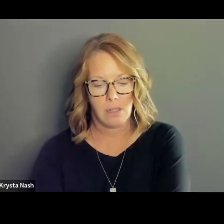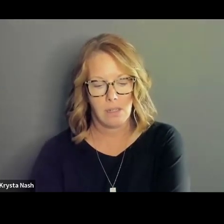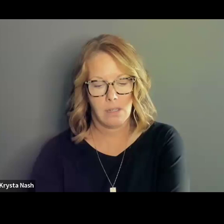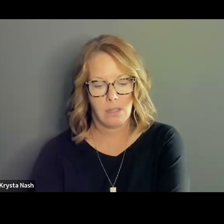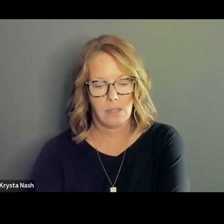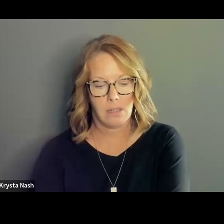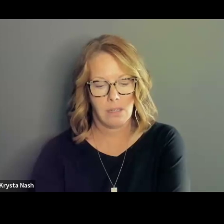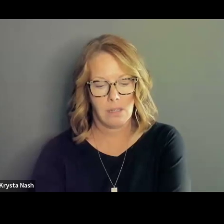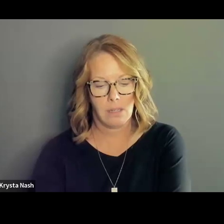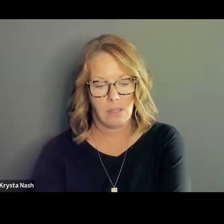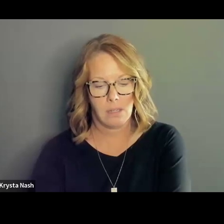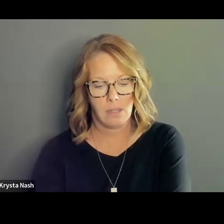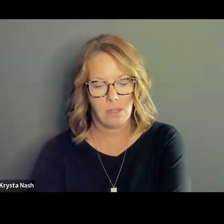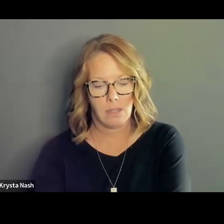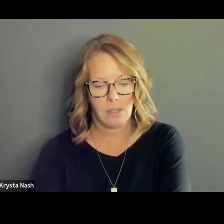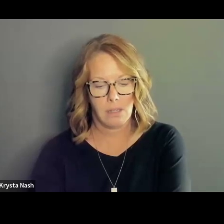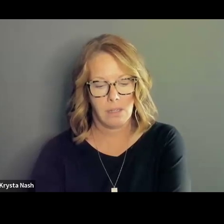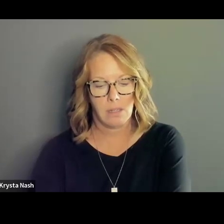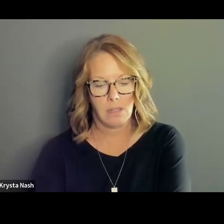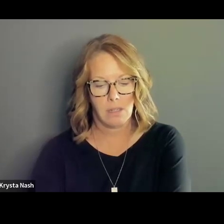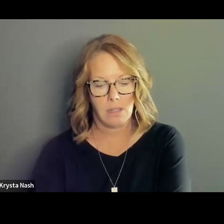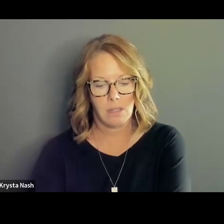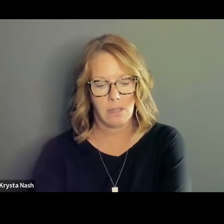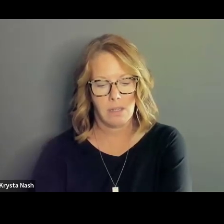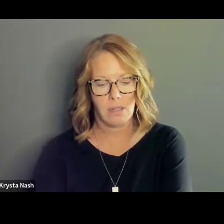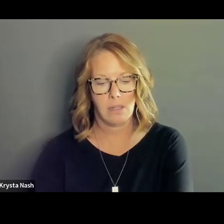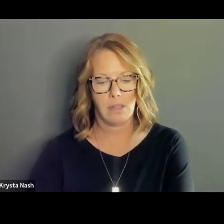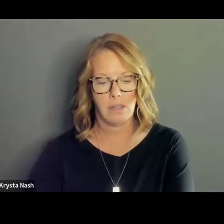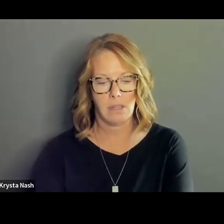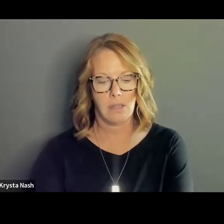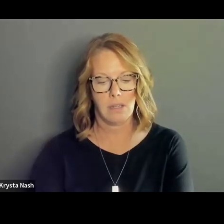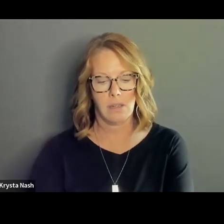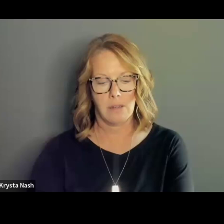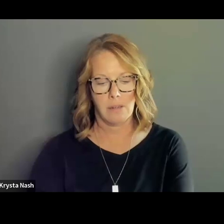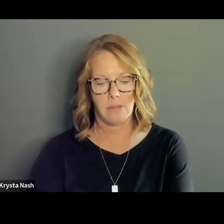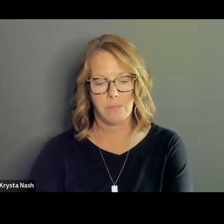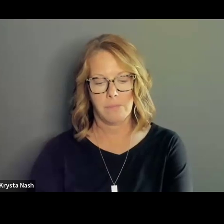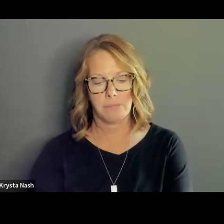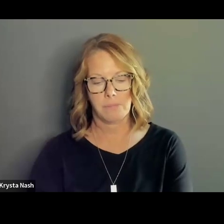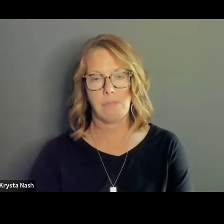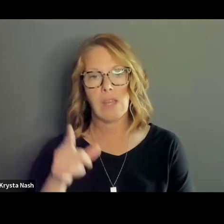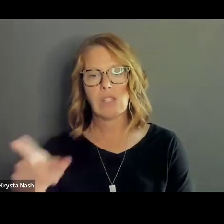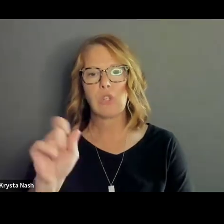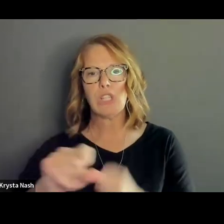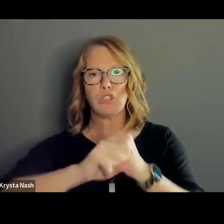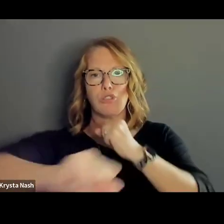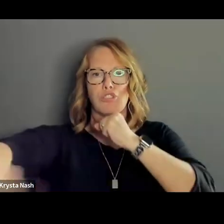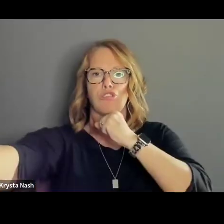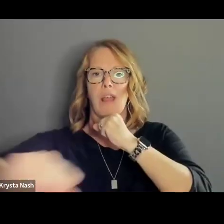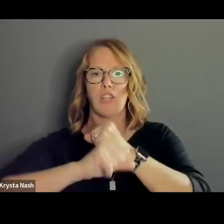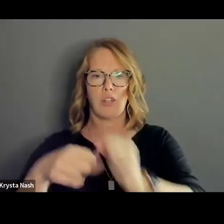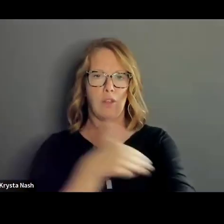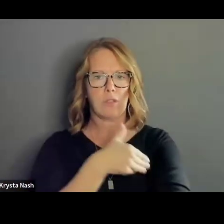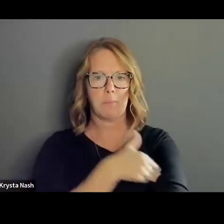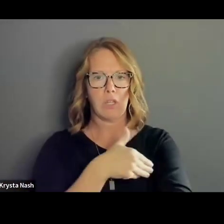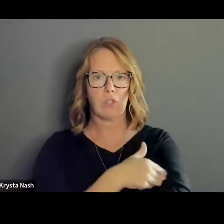arm contracted in and even their shoulder contracted in. So you need to stretch out those muscles and